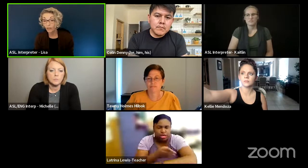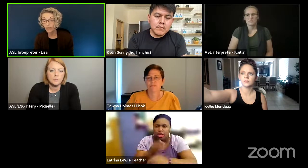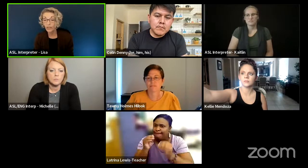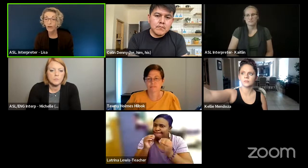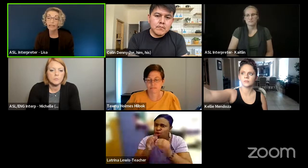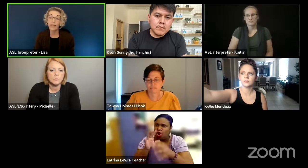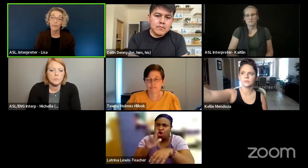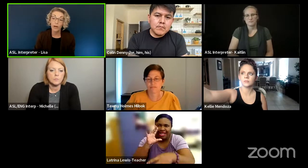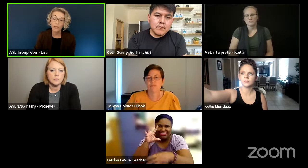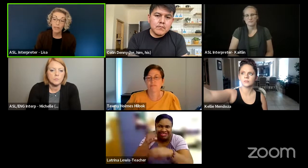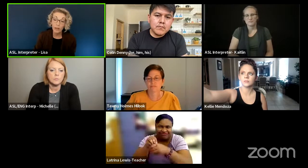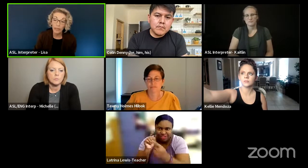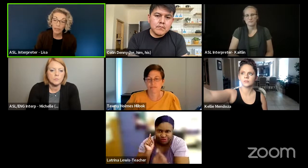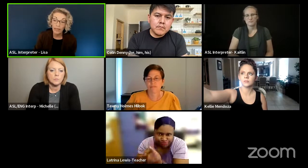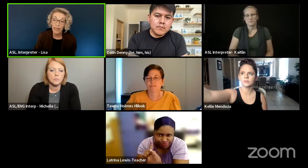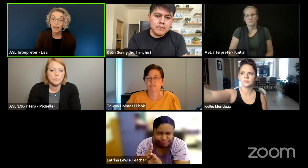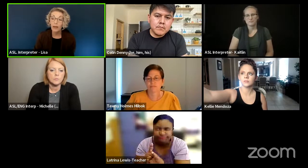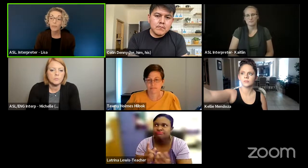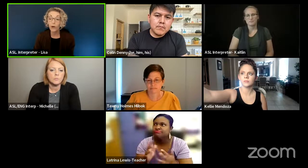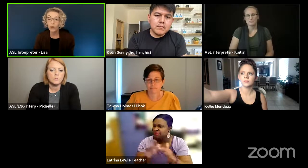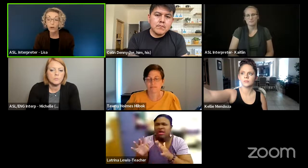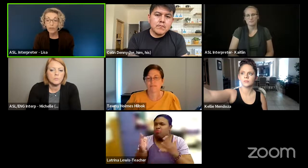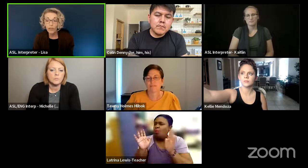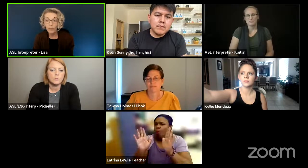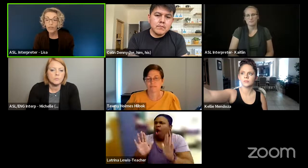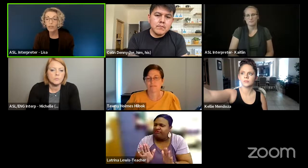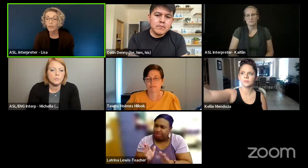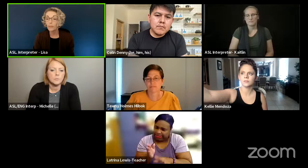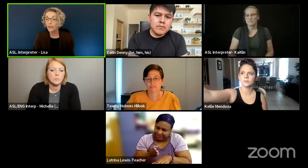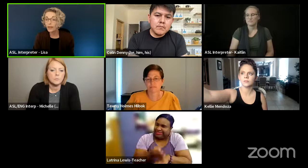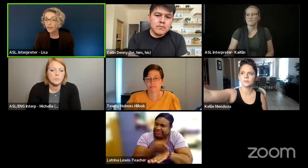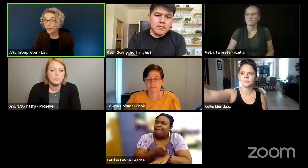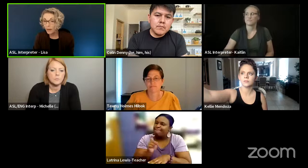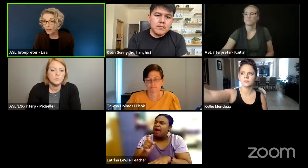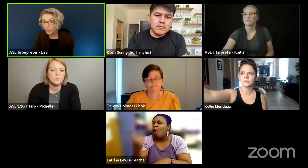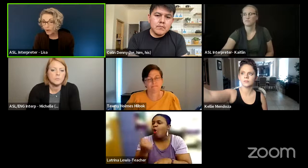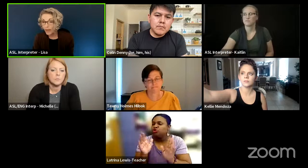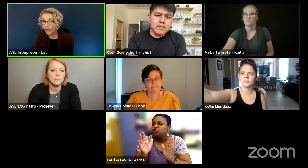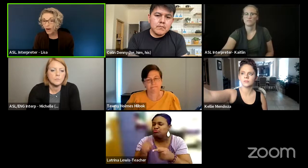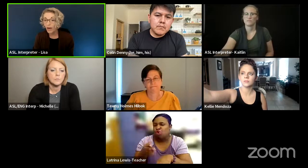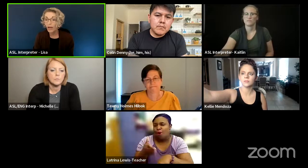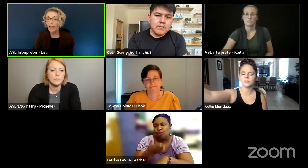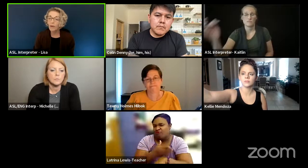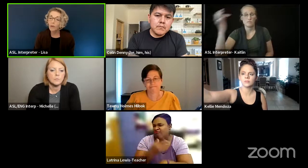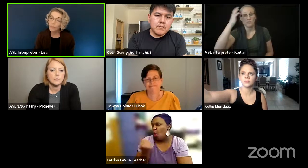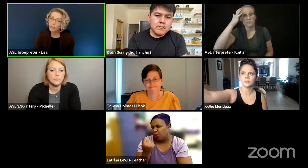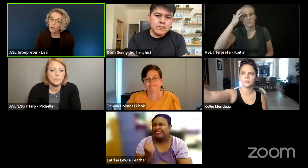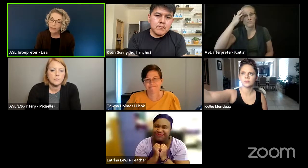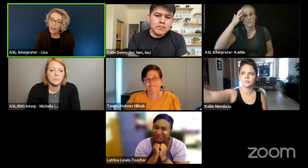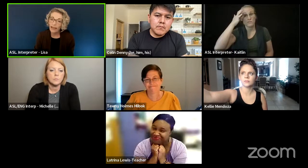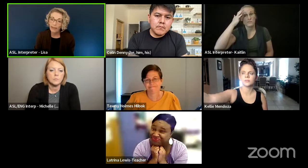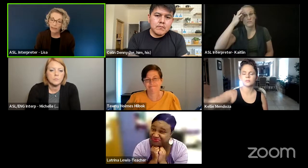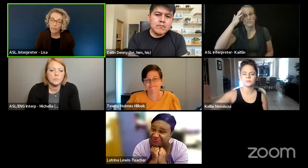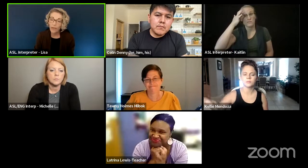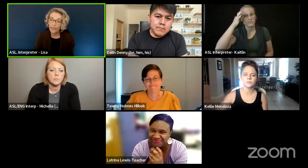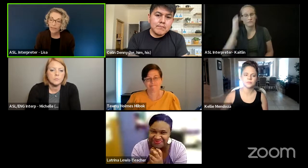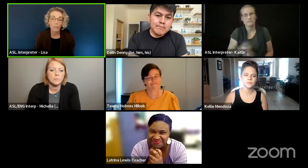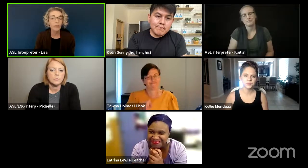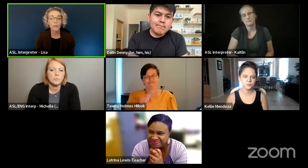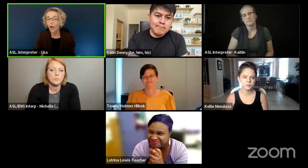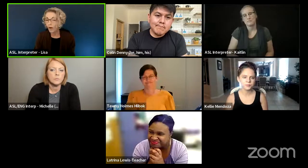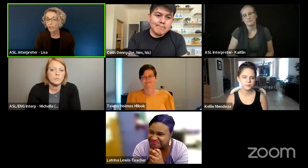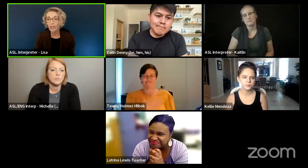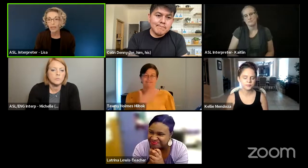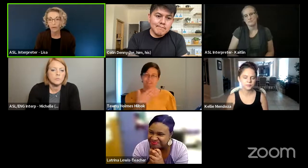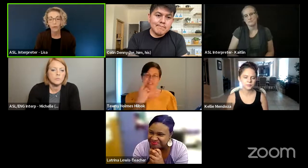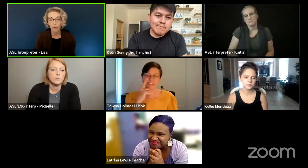to children. So I'd say more accessibility, more early intervention, meeting the families where they are. And we're improving that little by little,